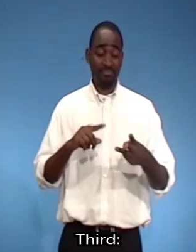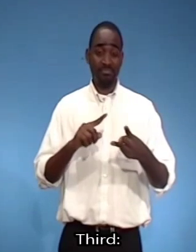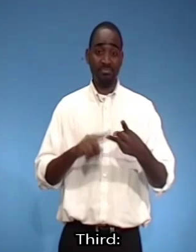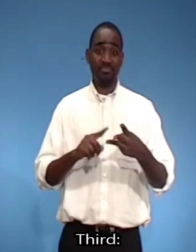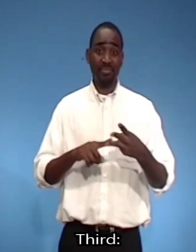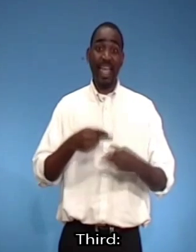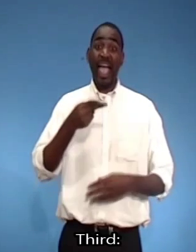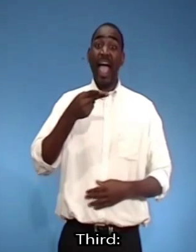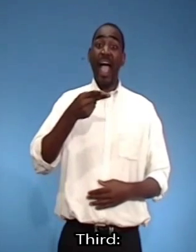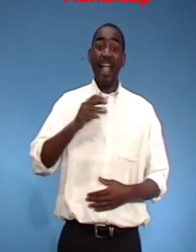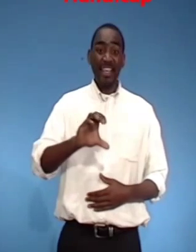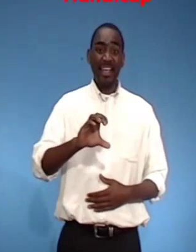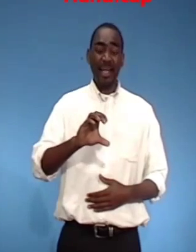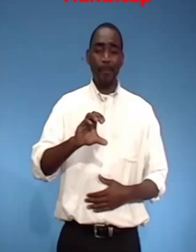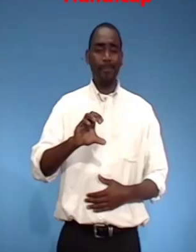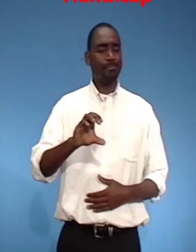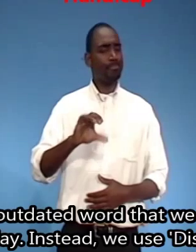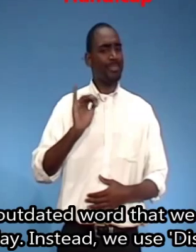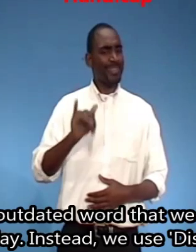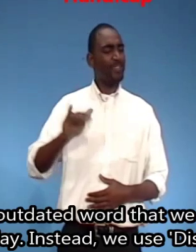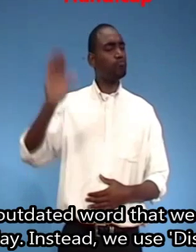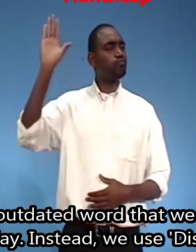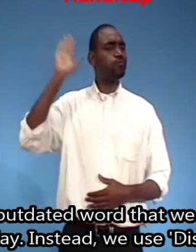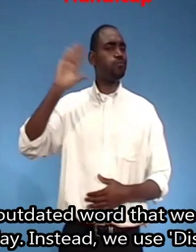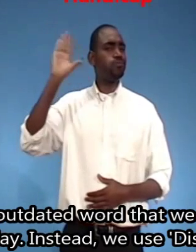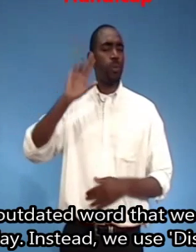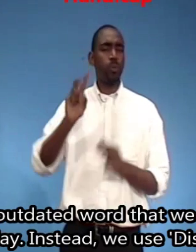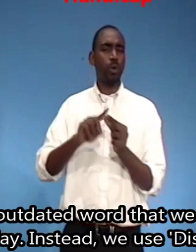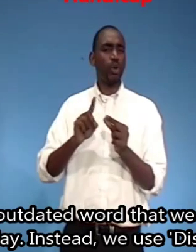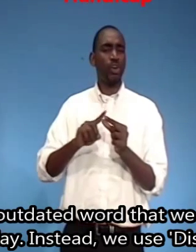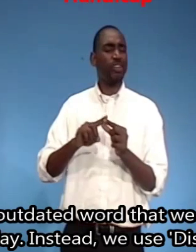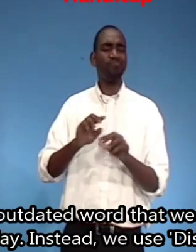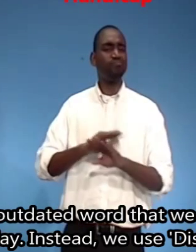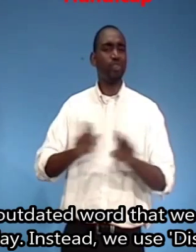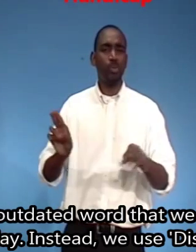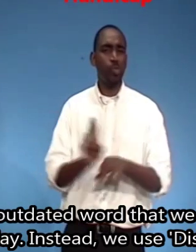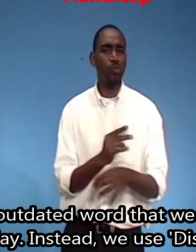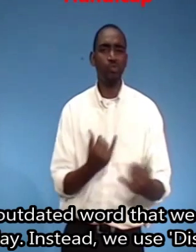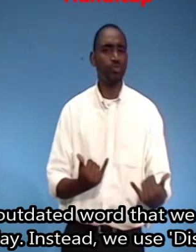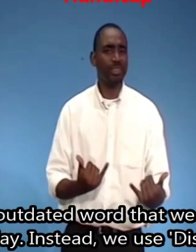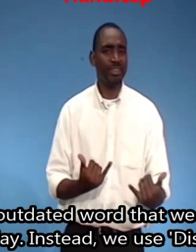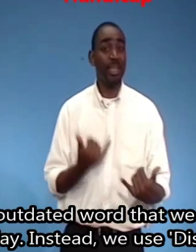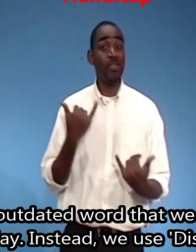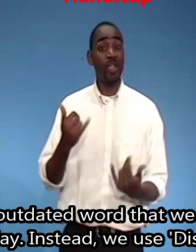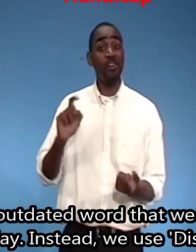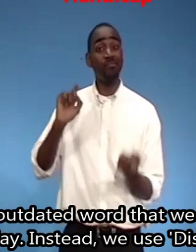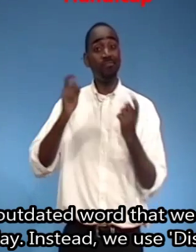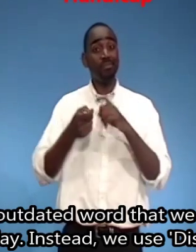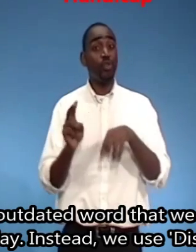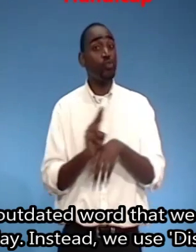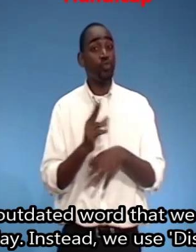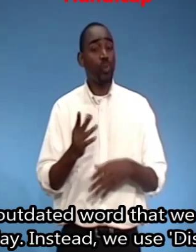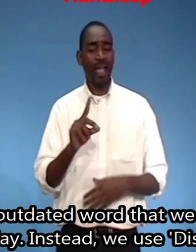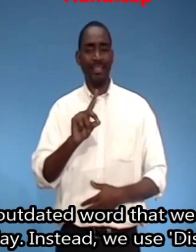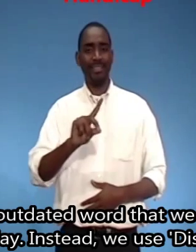Third, handicapped. That's an outdated word that we no longer use today. Instead we use